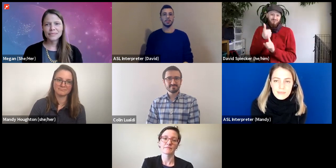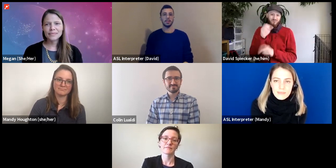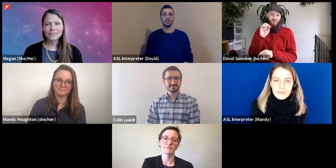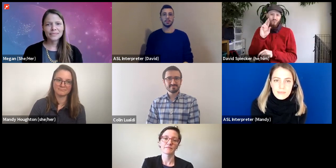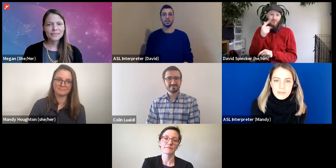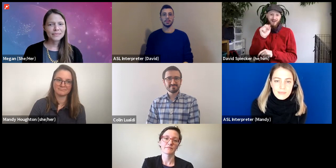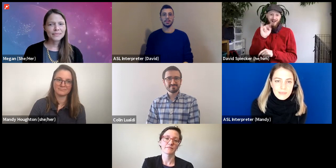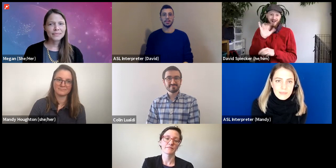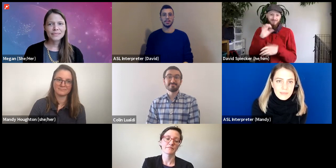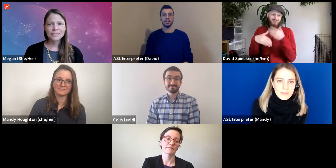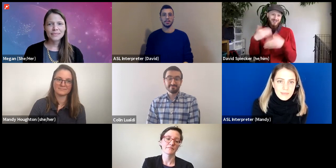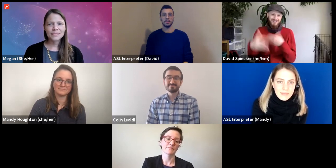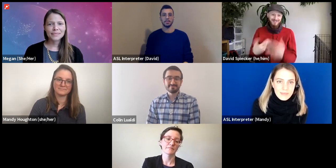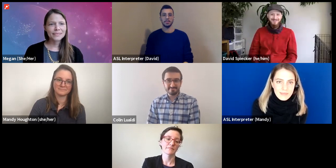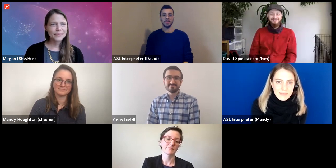how language develops.